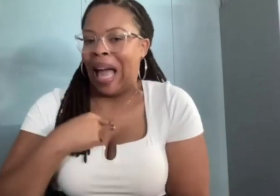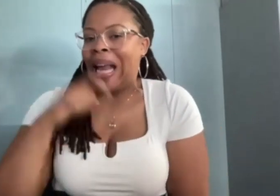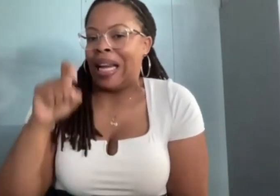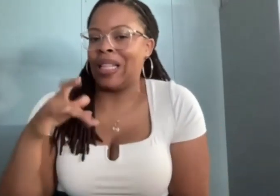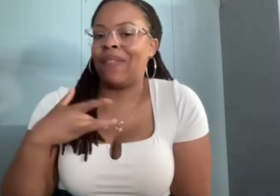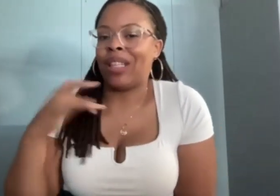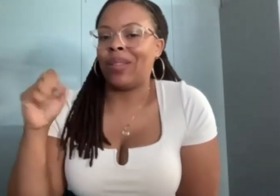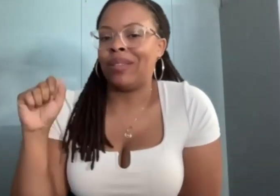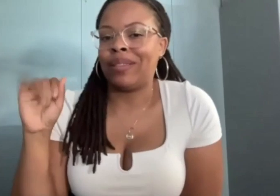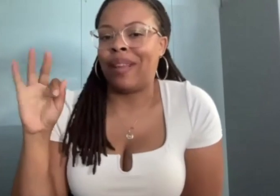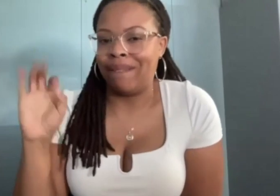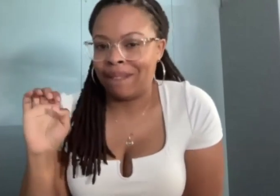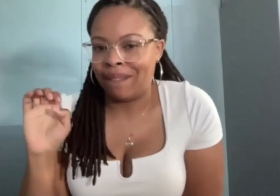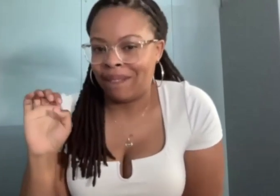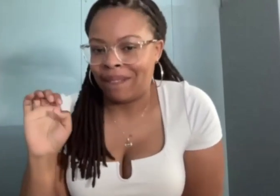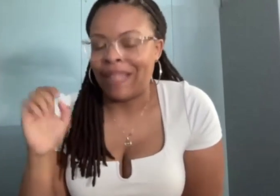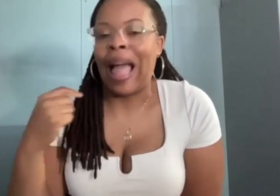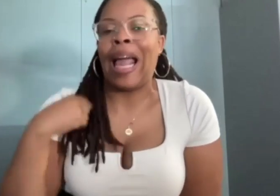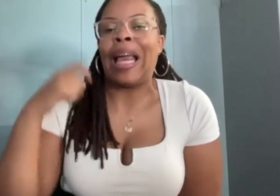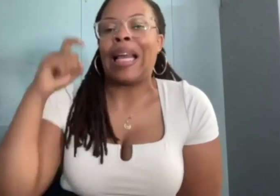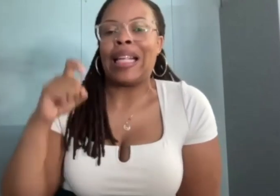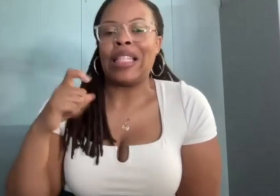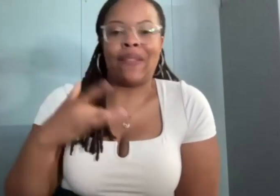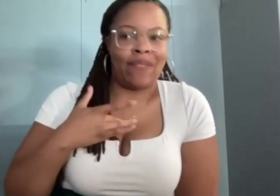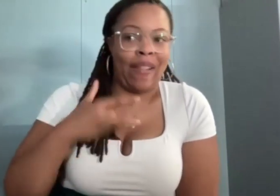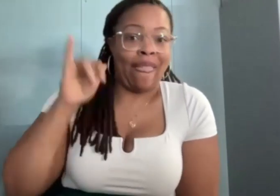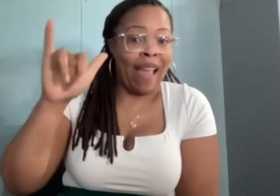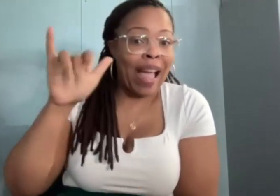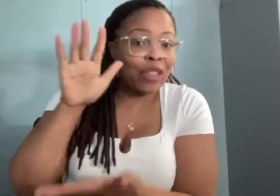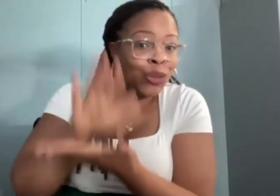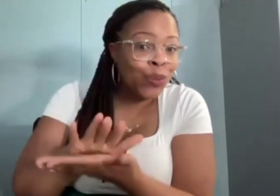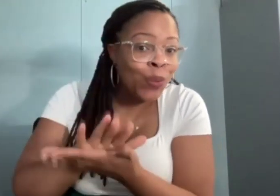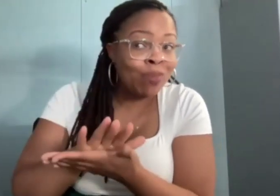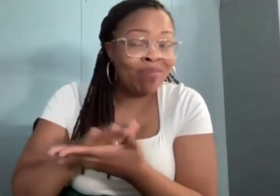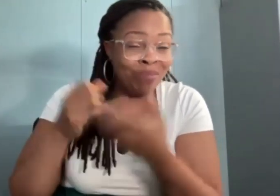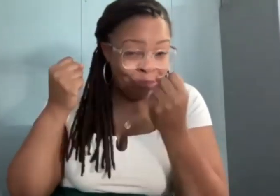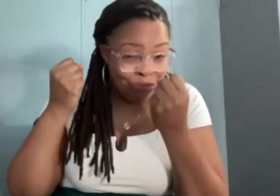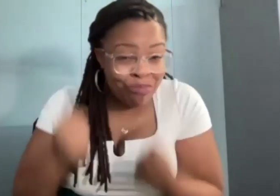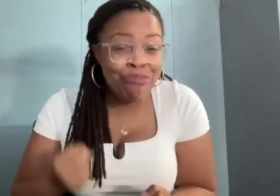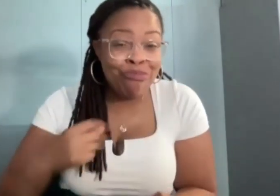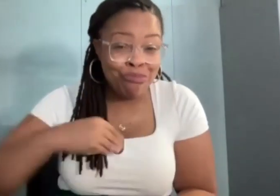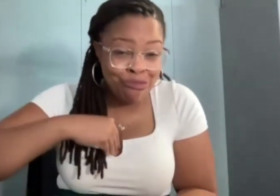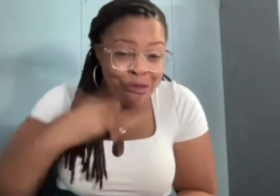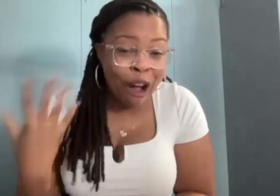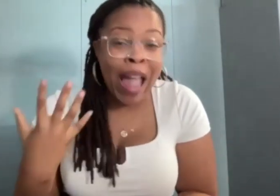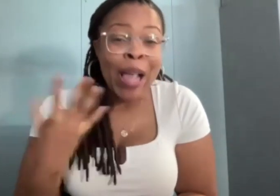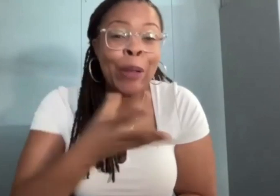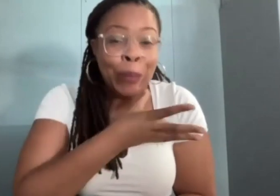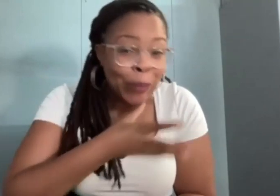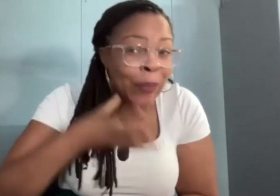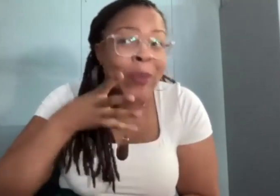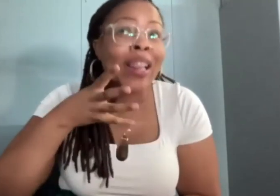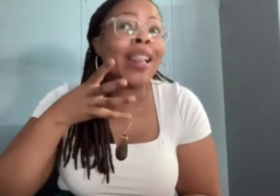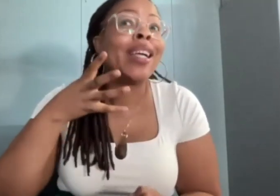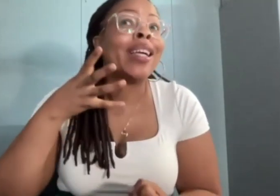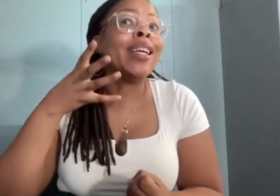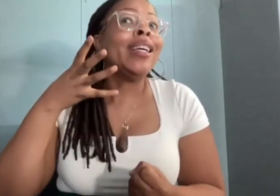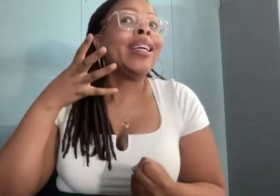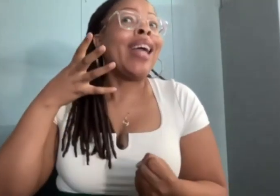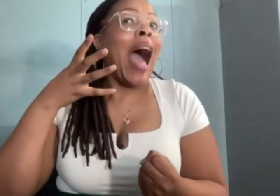from my perspective, I need to feel safe. I need to feel that that school, even though it's a